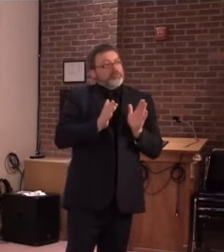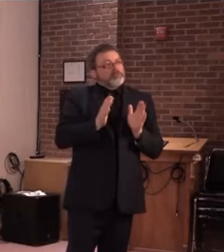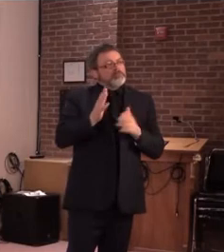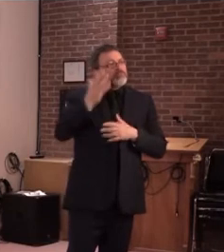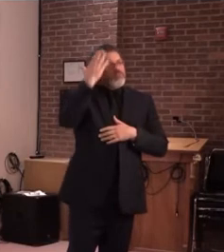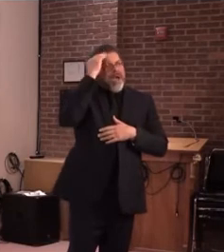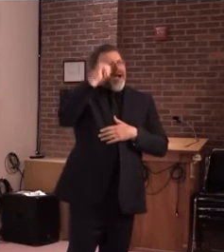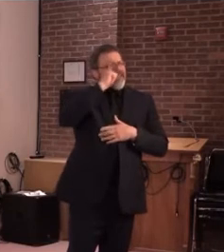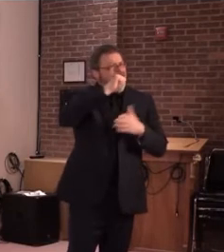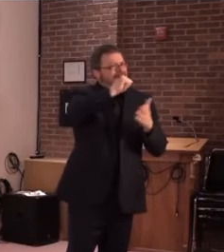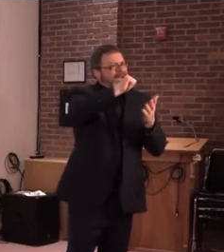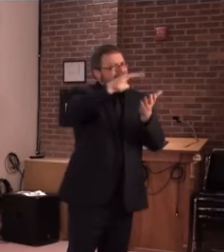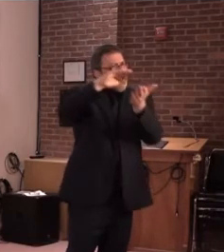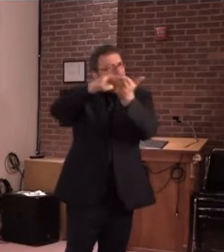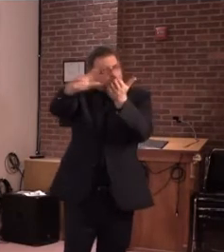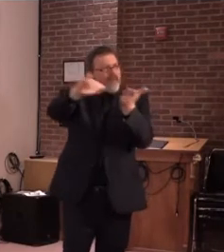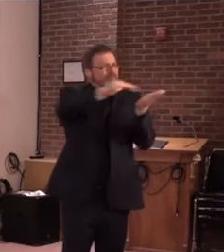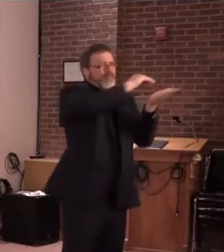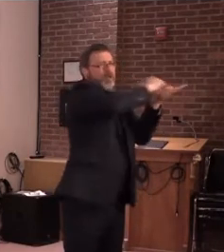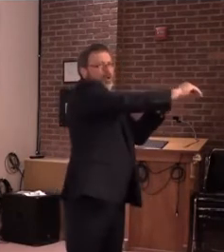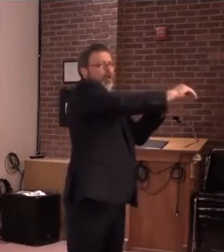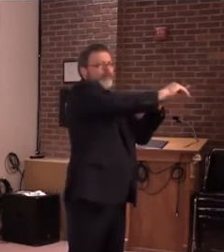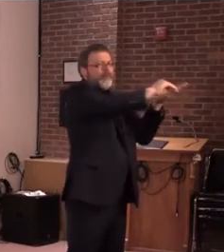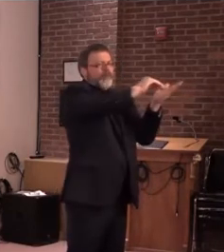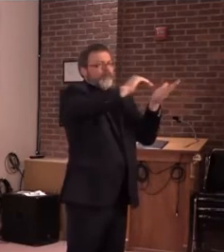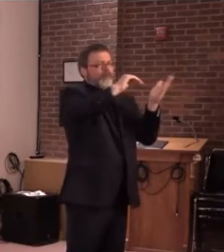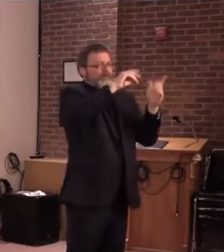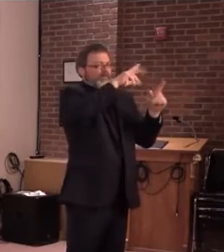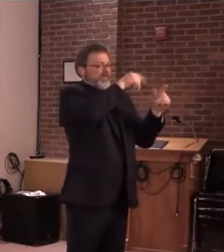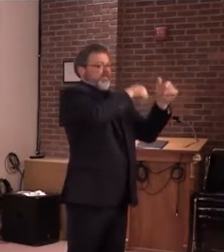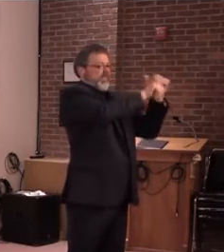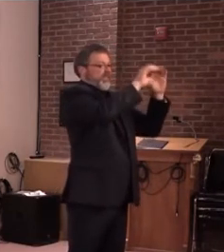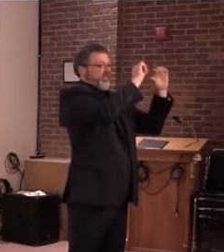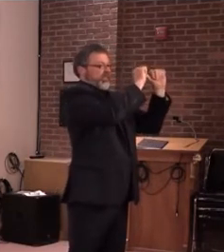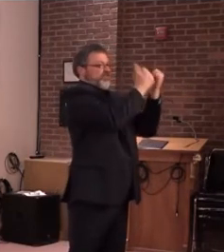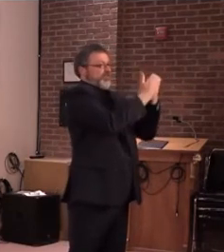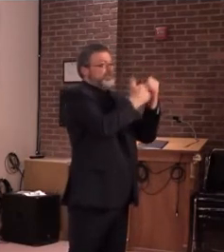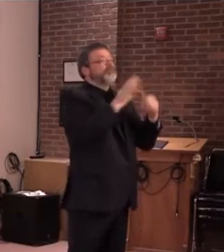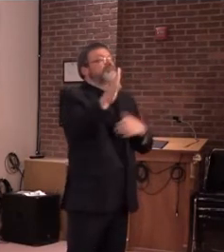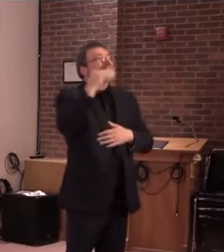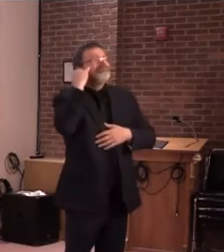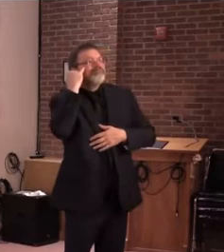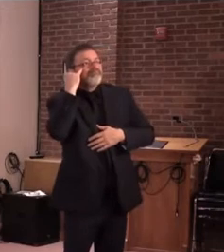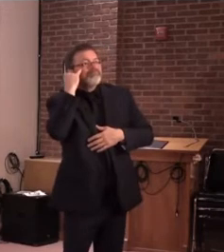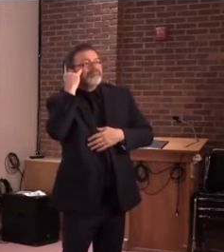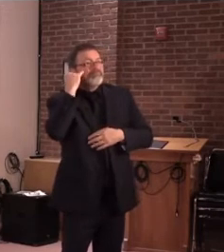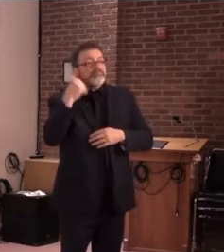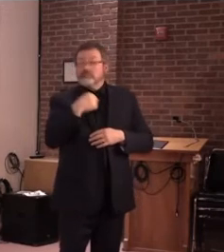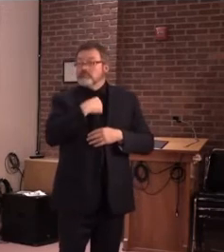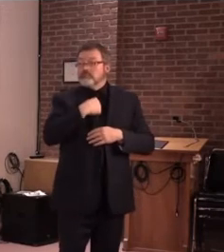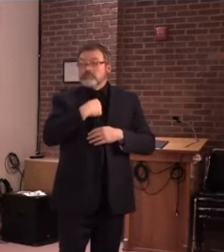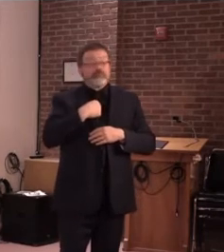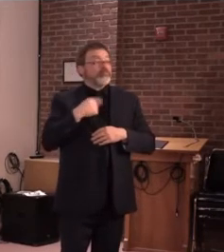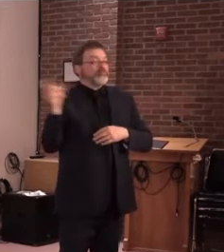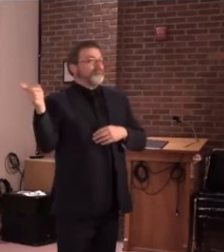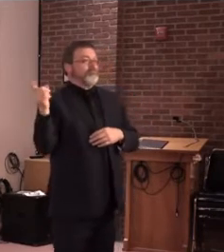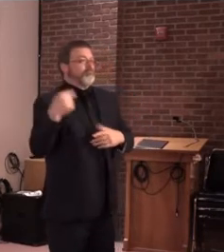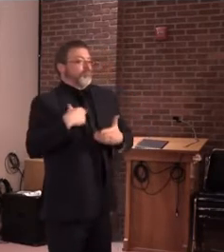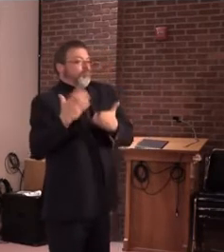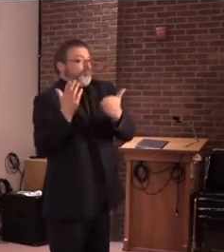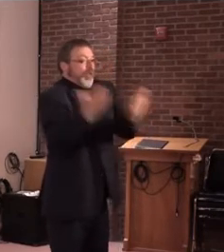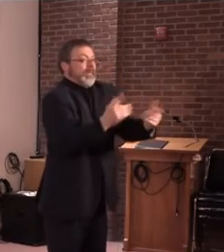okay? Lasagna, as long as it's local cheese, it would be good. As far as employees, we have